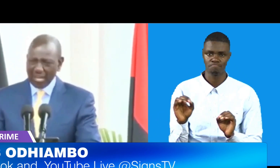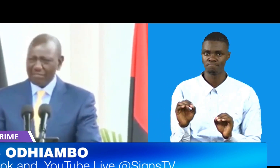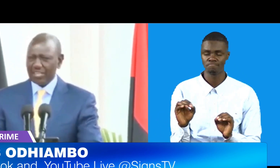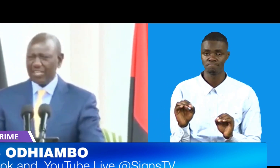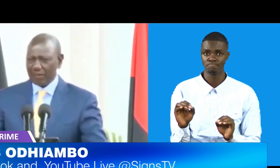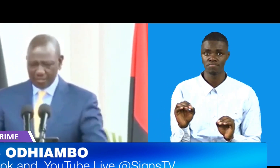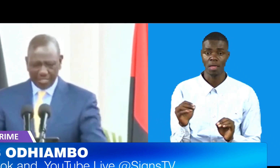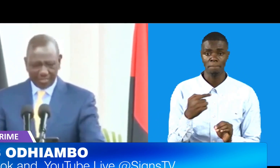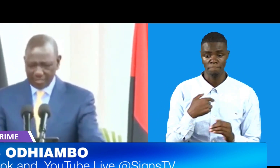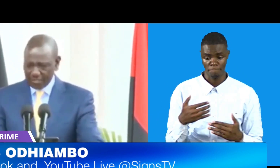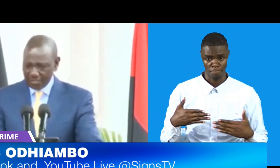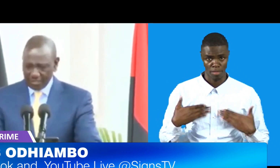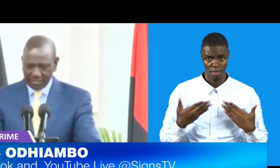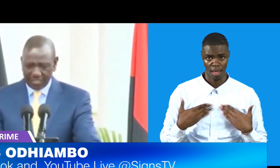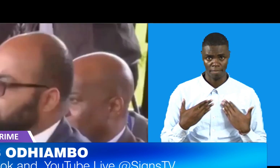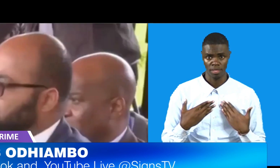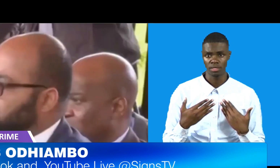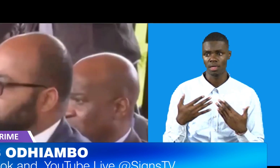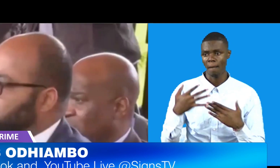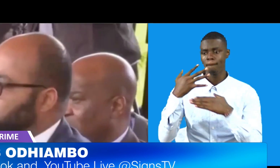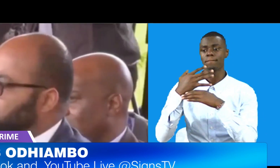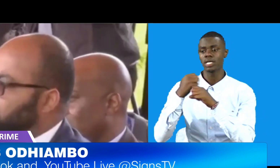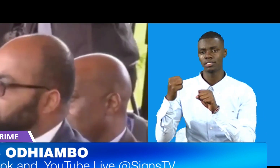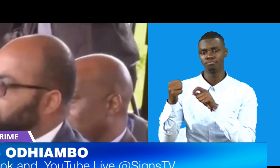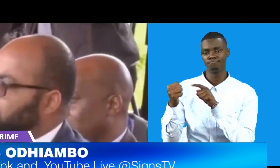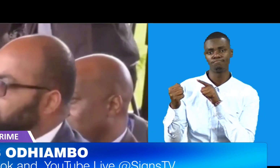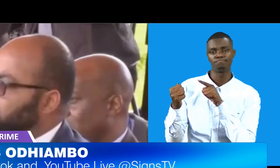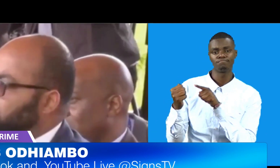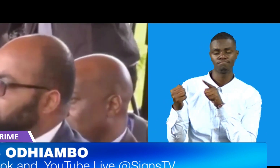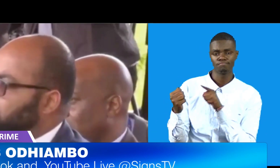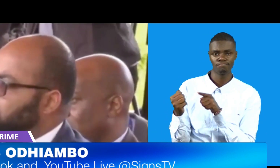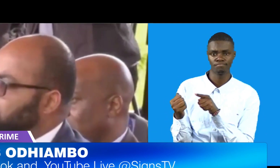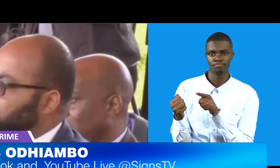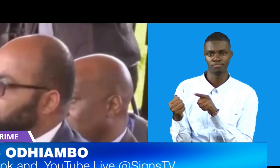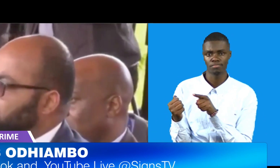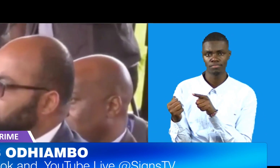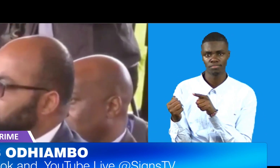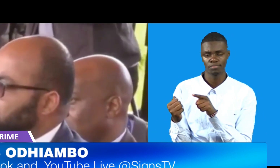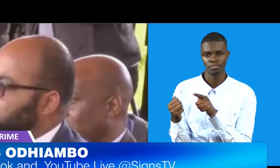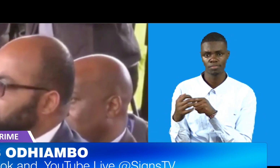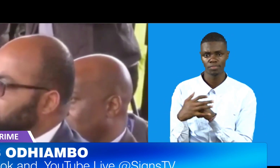And I am very happy that His Excellency the President